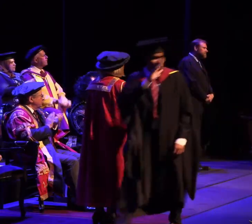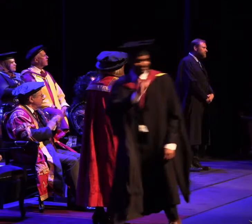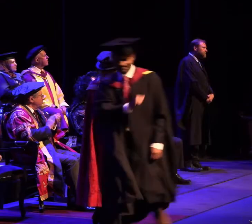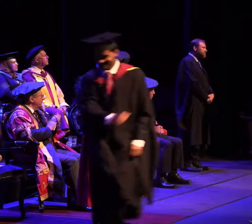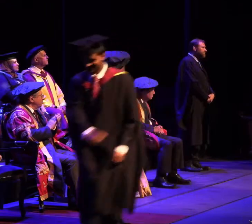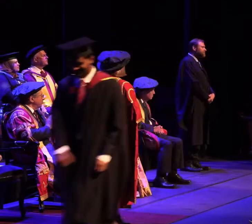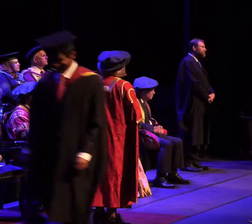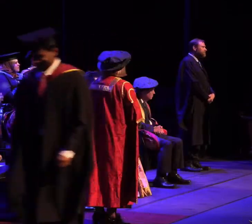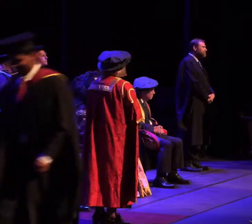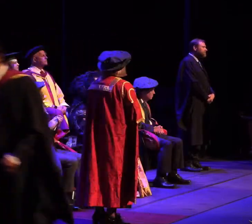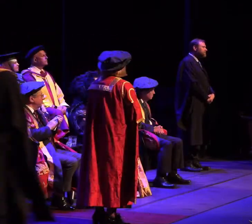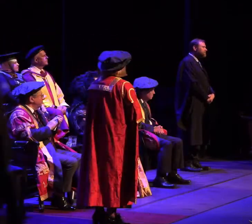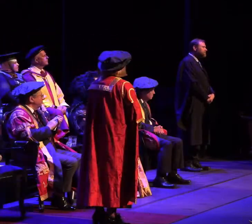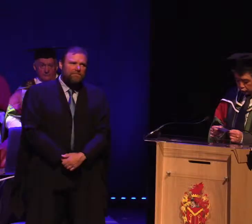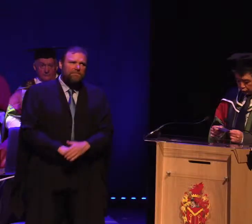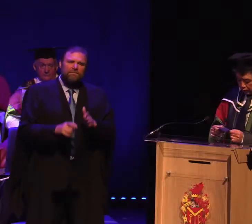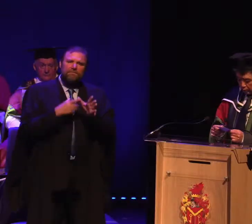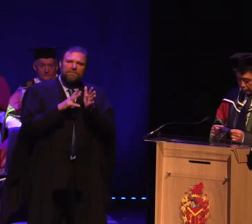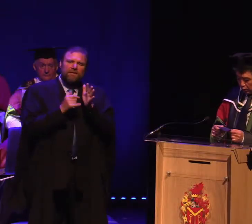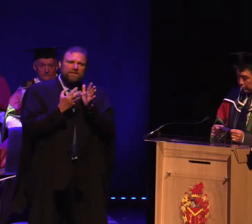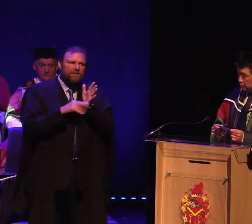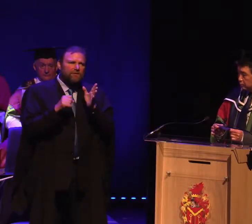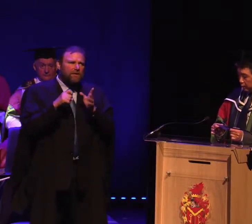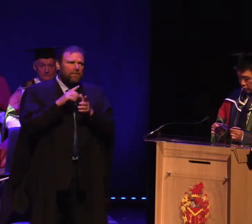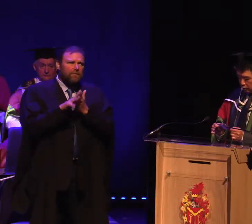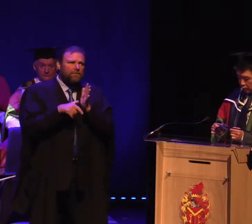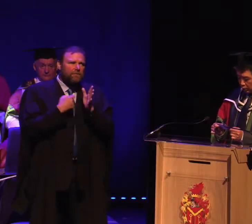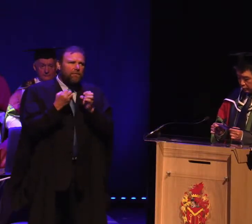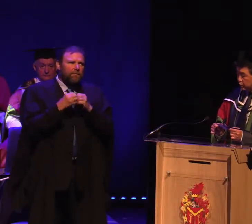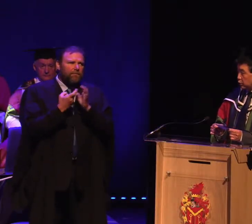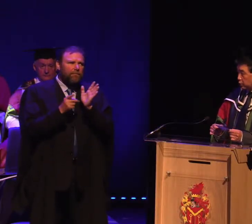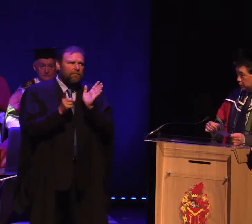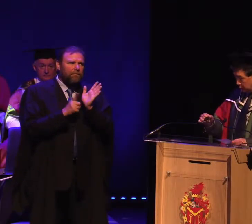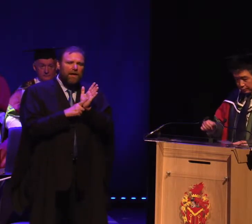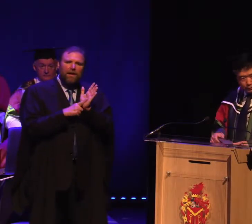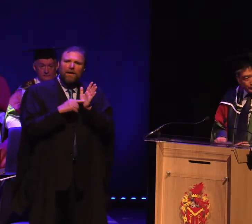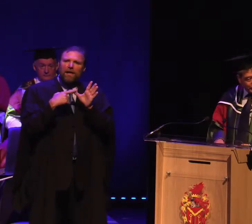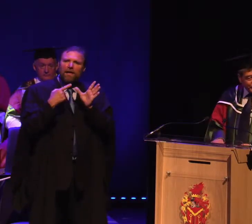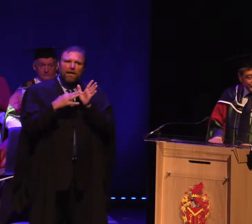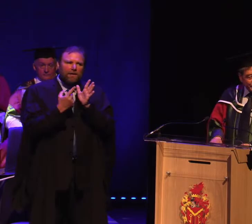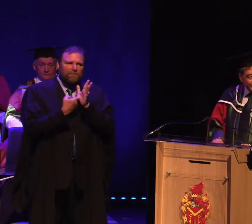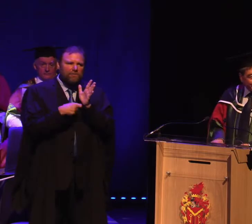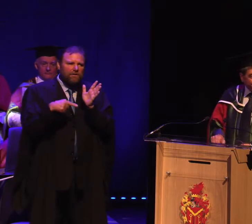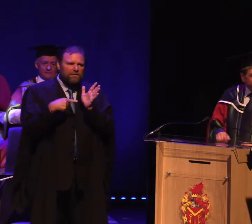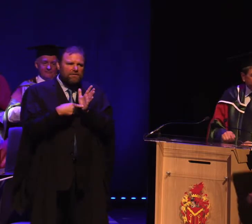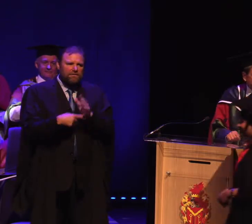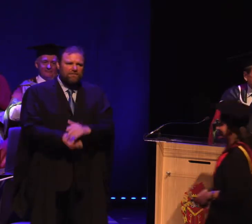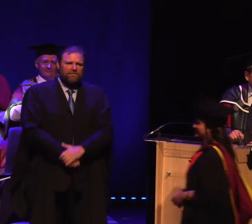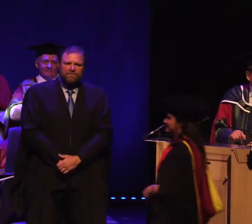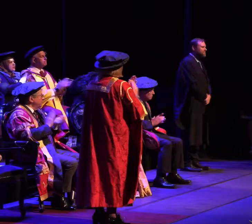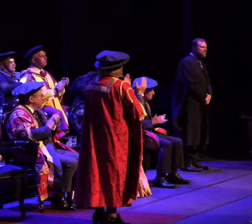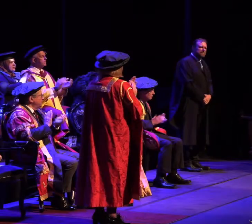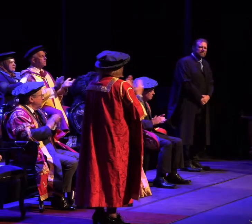Nice. And Sandra and Chuli Paraman Bell and Suresh.